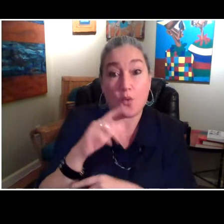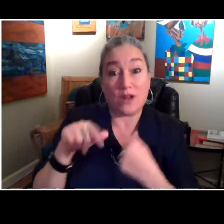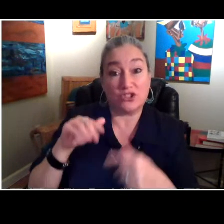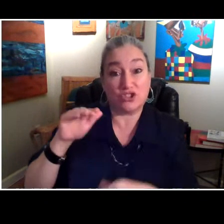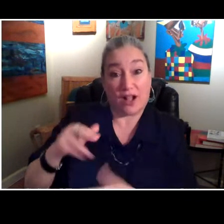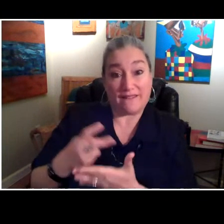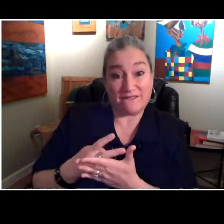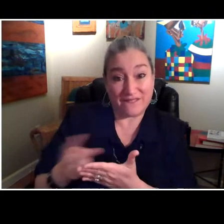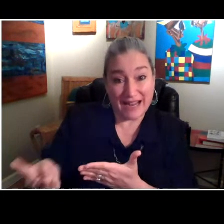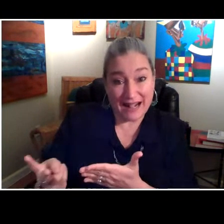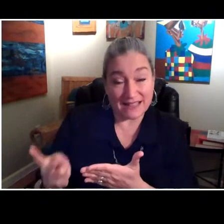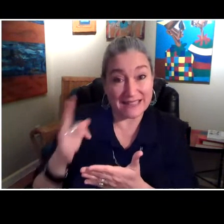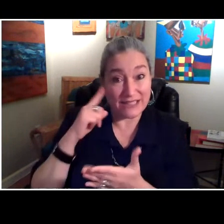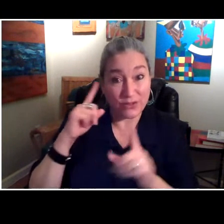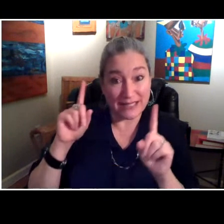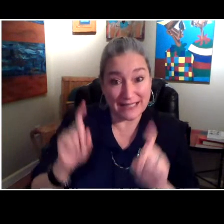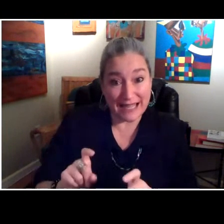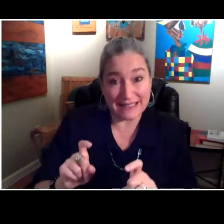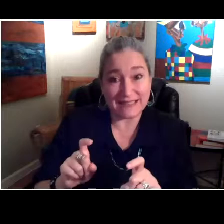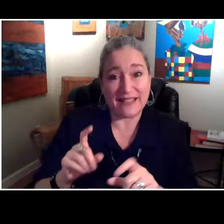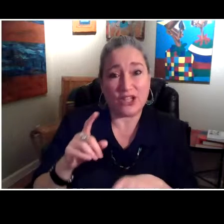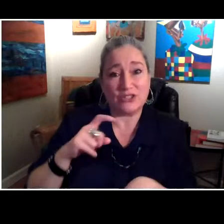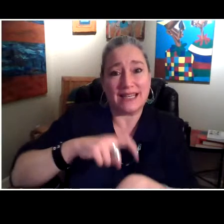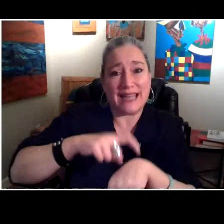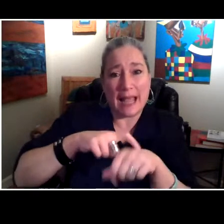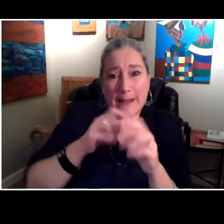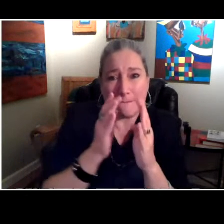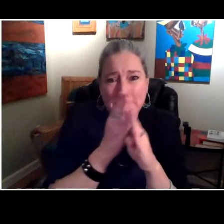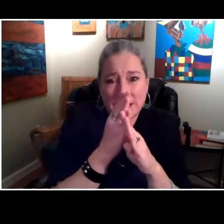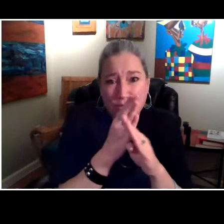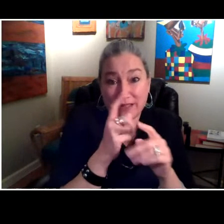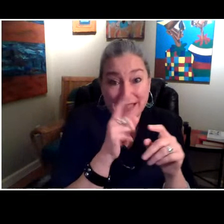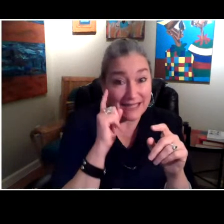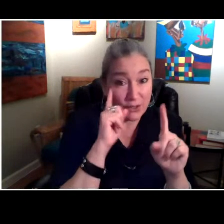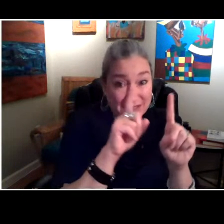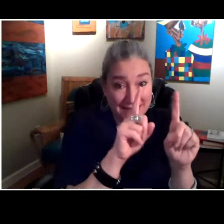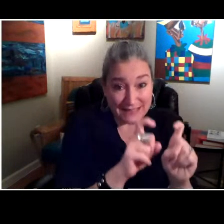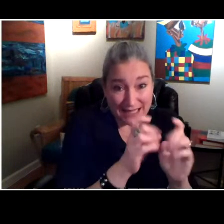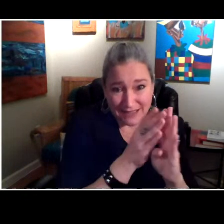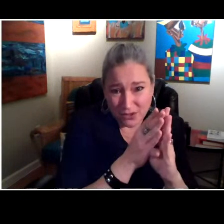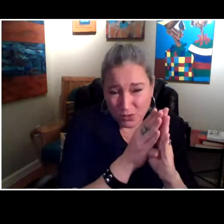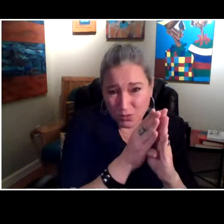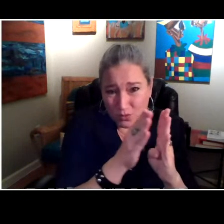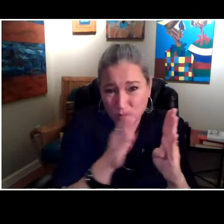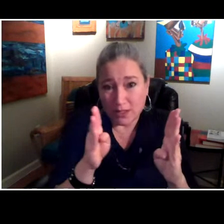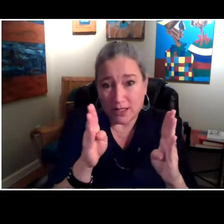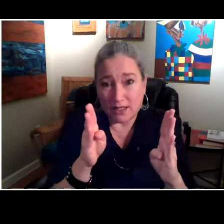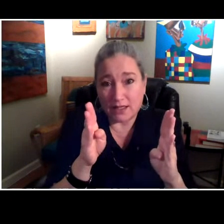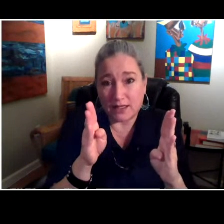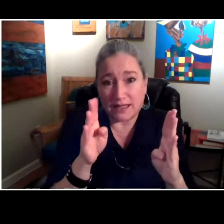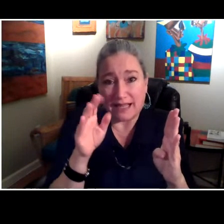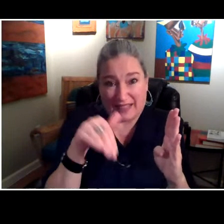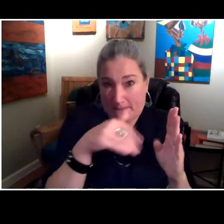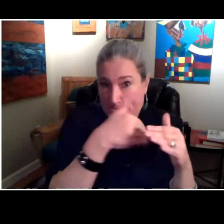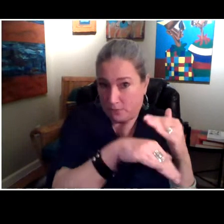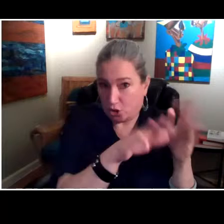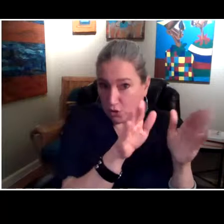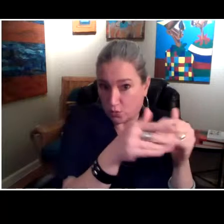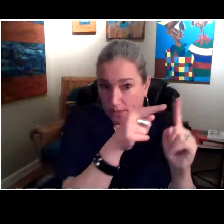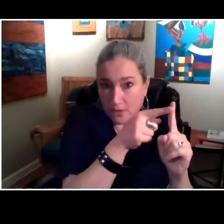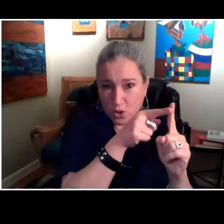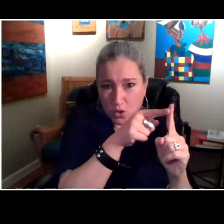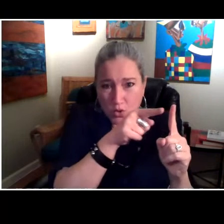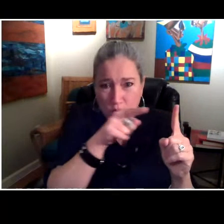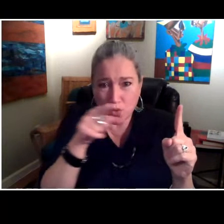ready. Emma shares, when a child, quote unquote, fails a hearing test, there's a time between